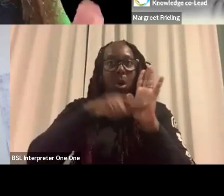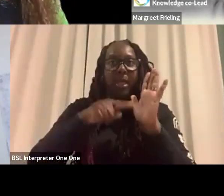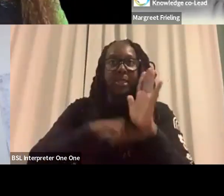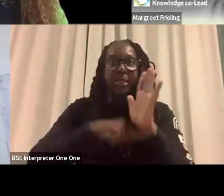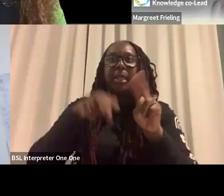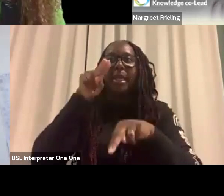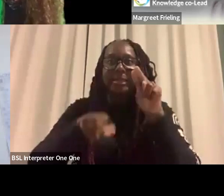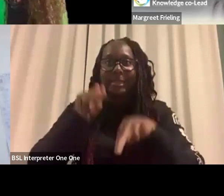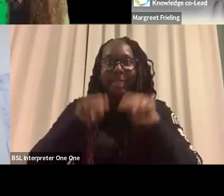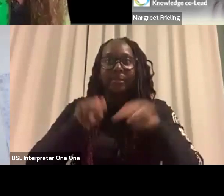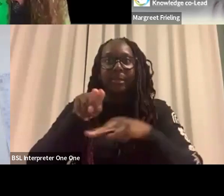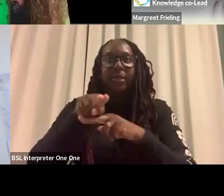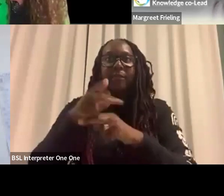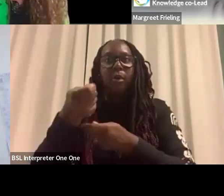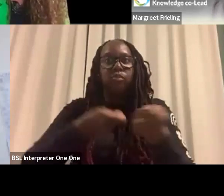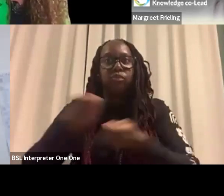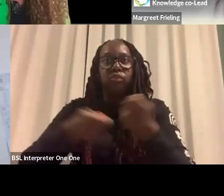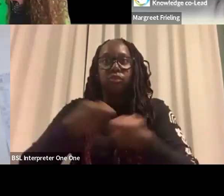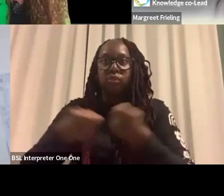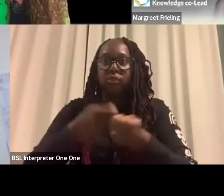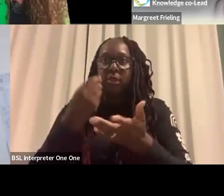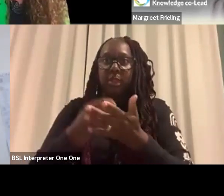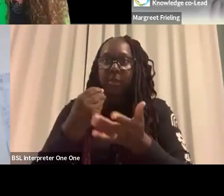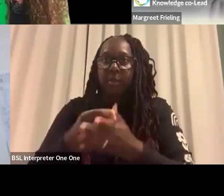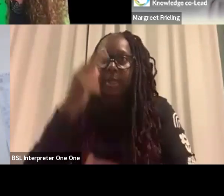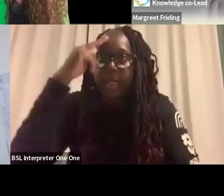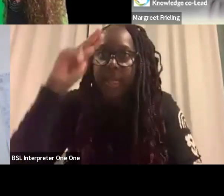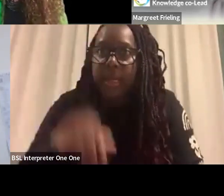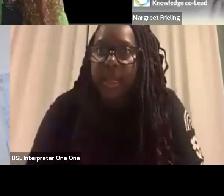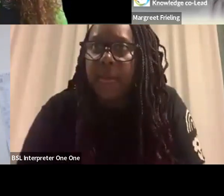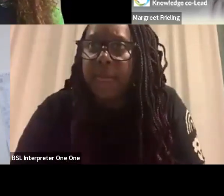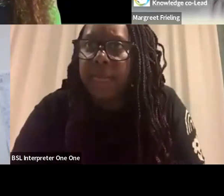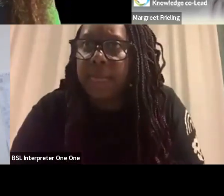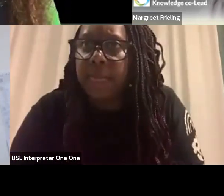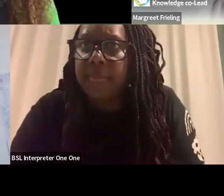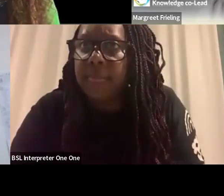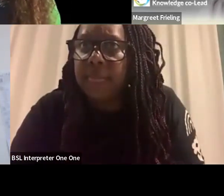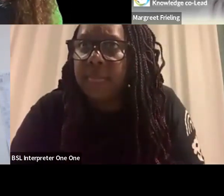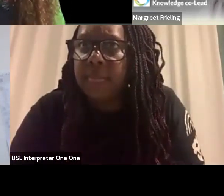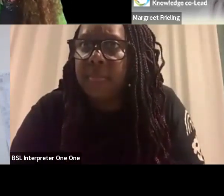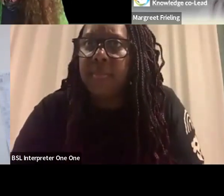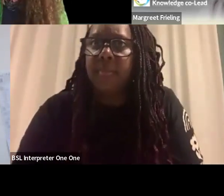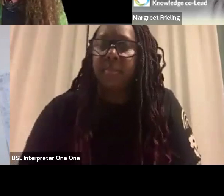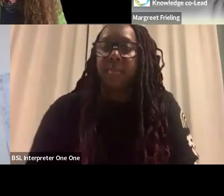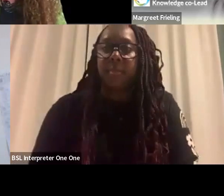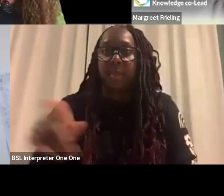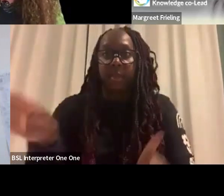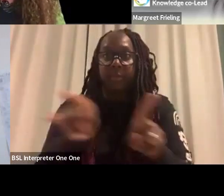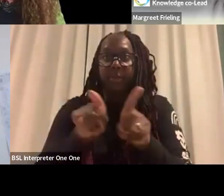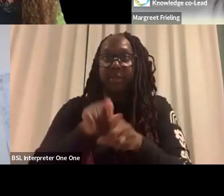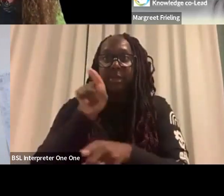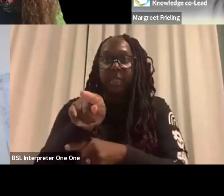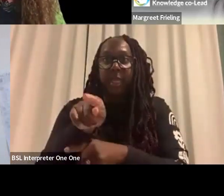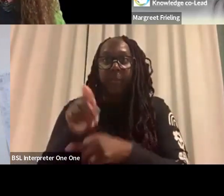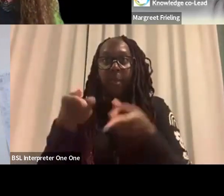and distributive future. I'm Xiaoting. I'm the government and policy lead at Donor Economics Action Lab, and I'll be your host